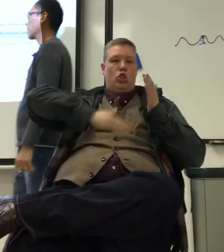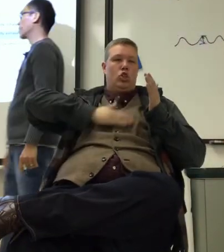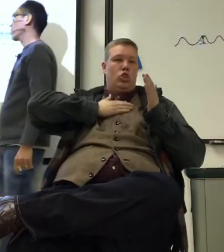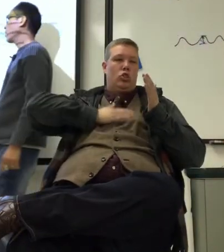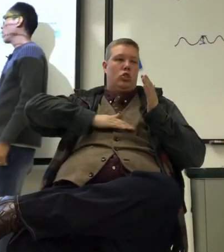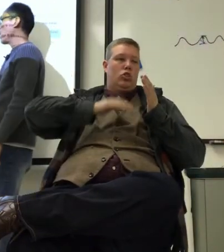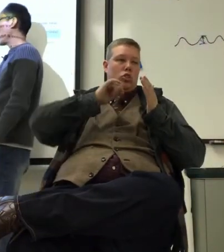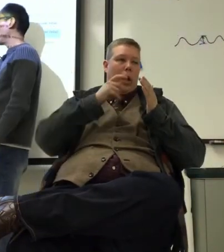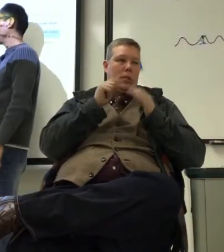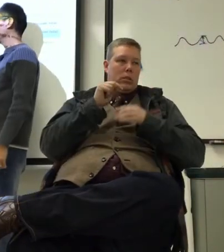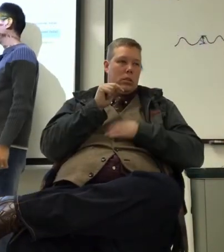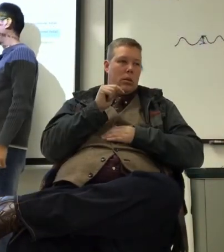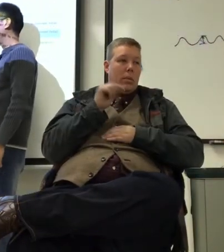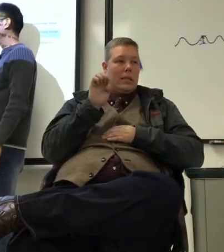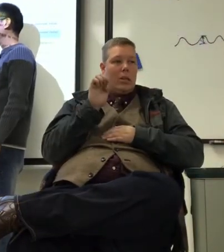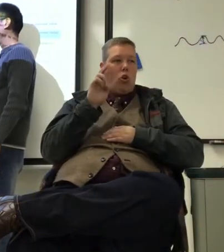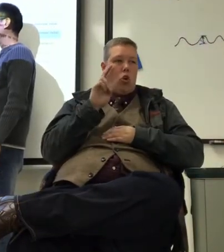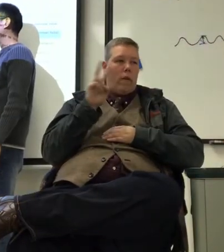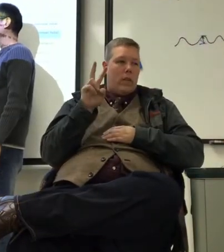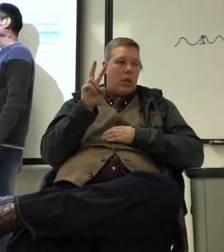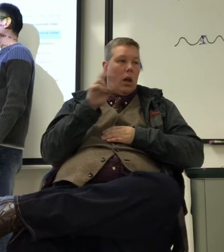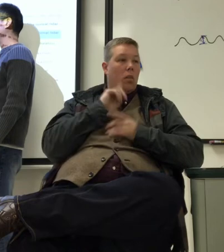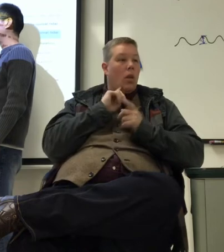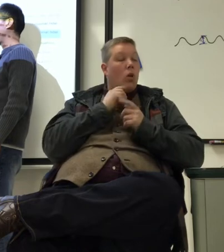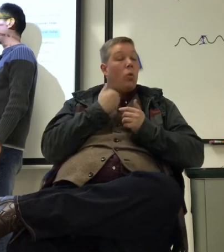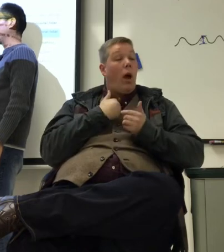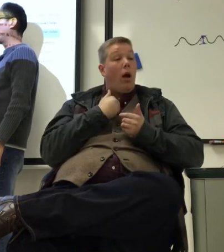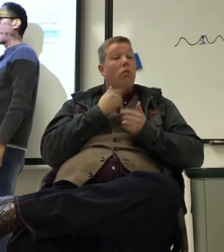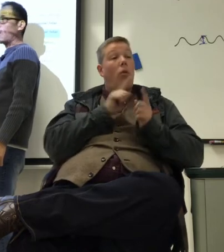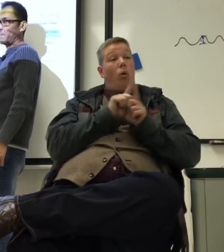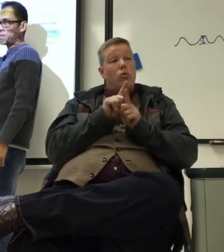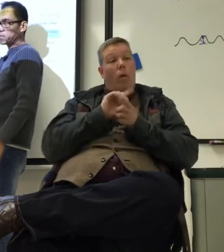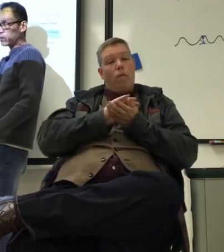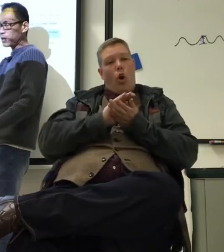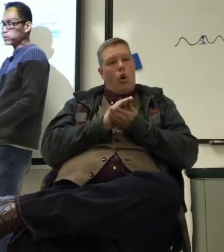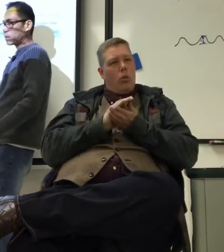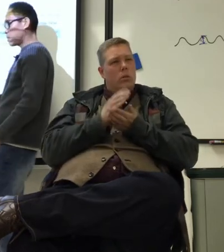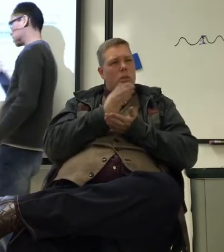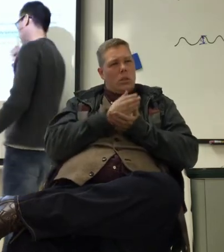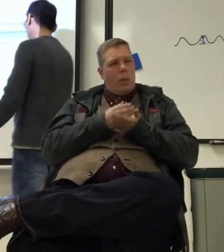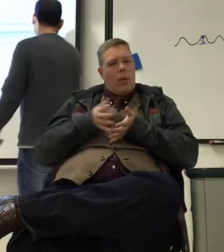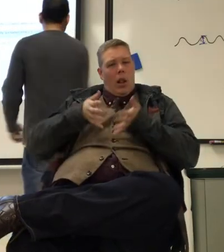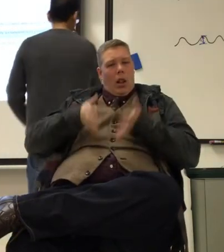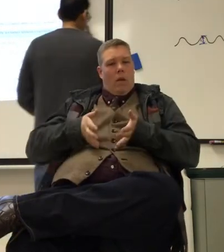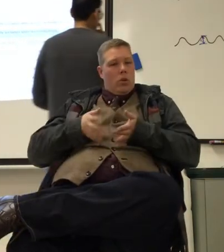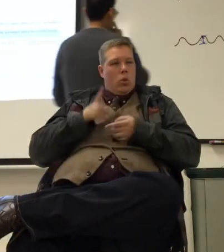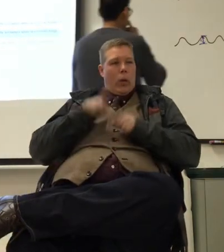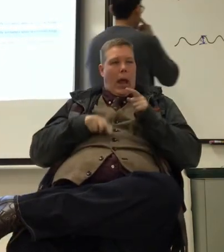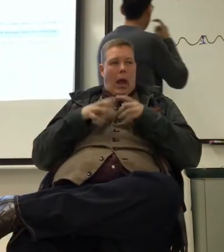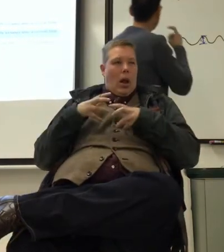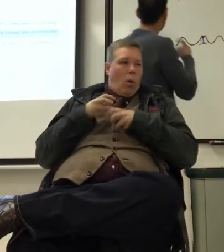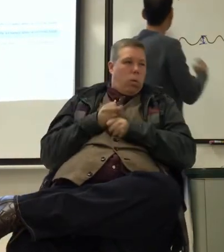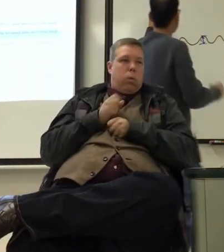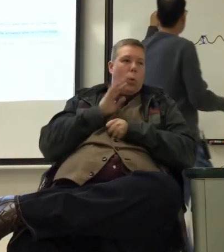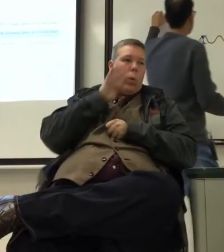okay? And then there's a volume of air that you just cannot get out because the lung is stuck to the chest wall.